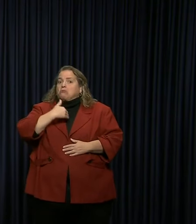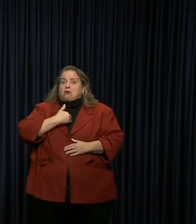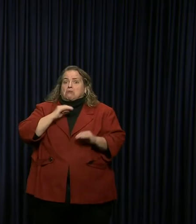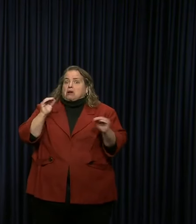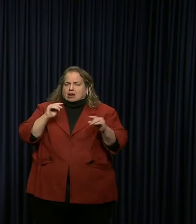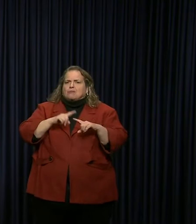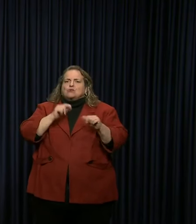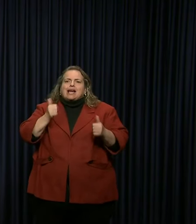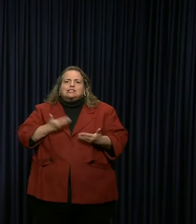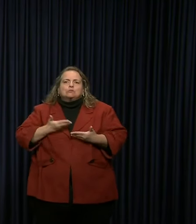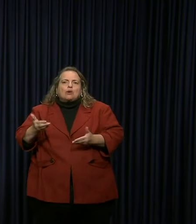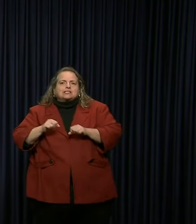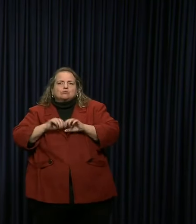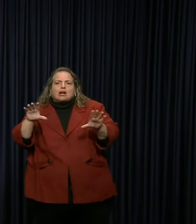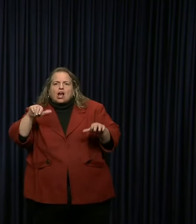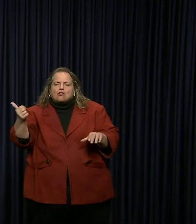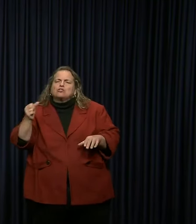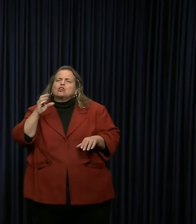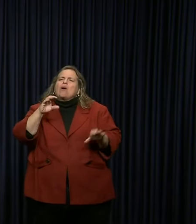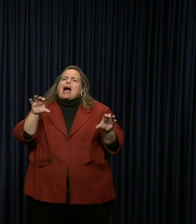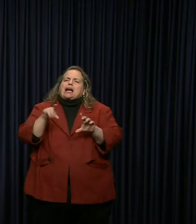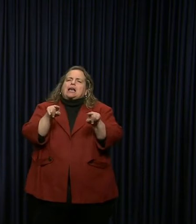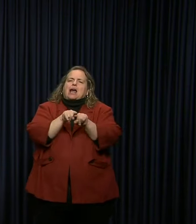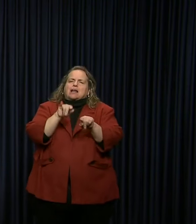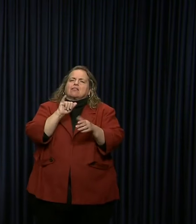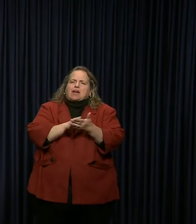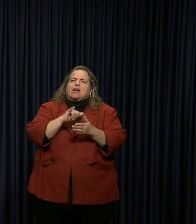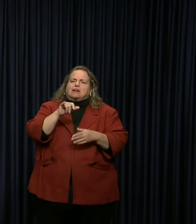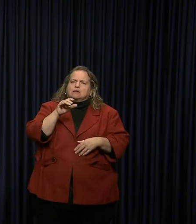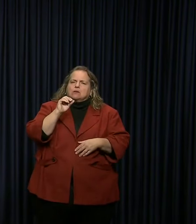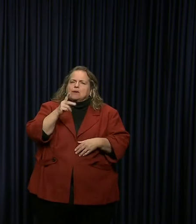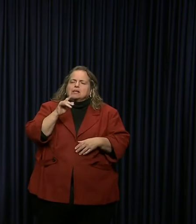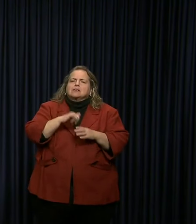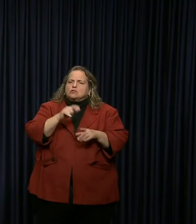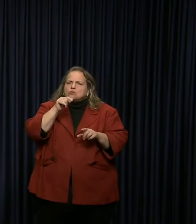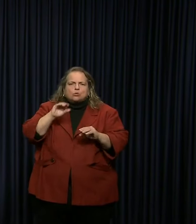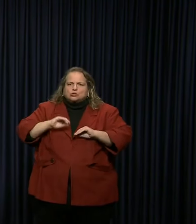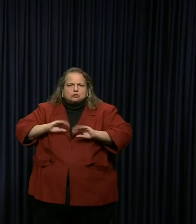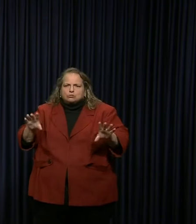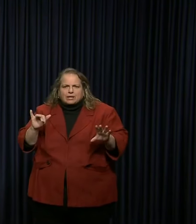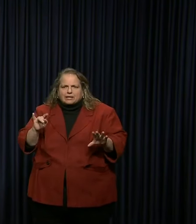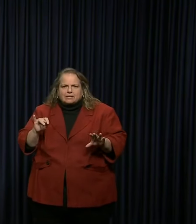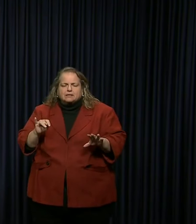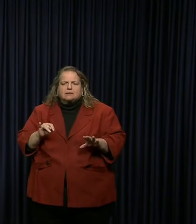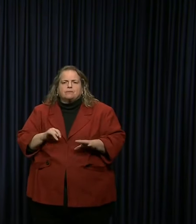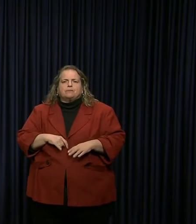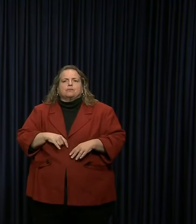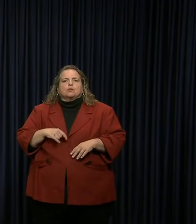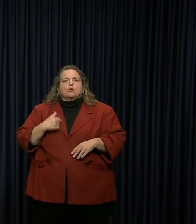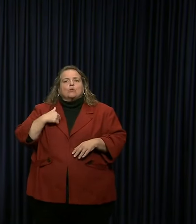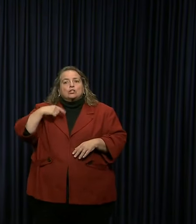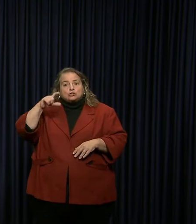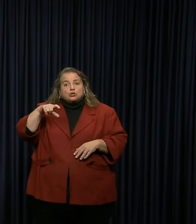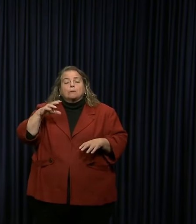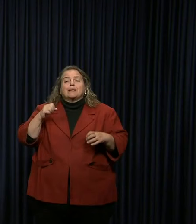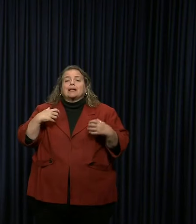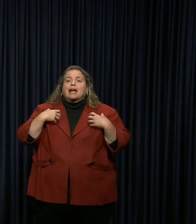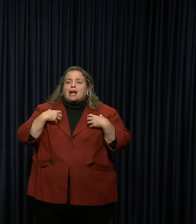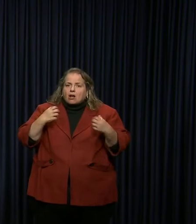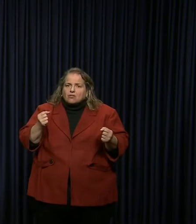to others. And so it's making sure we're cognizant of all of our actions, but mainly we are healthy